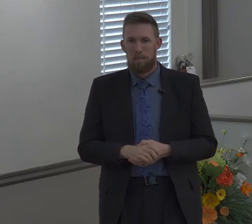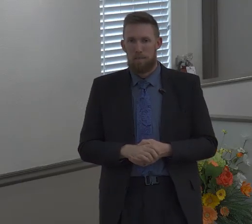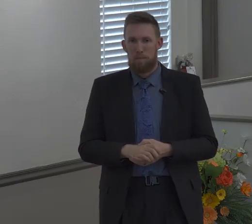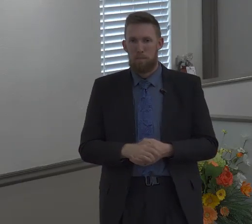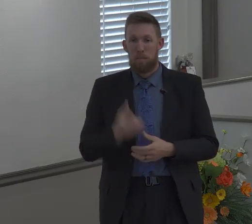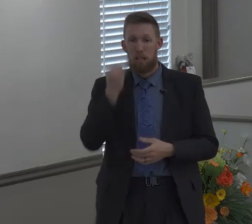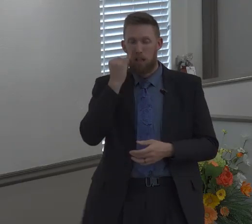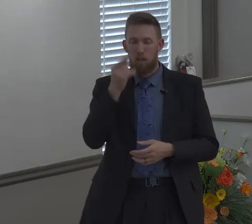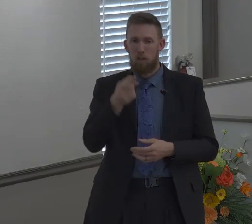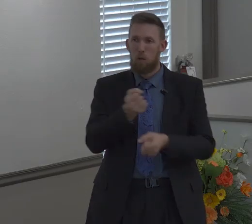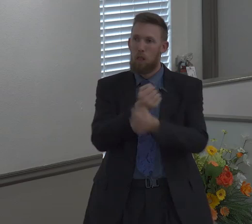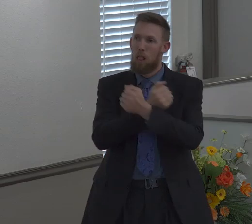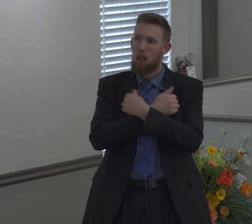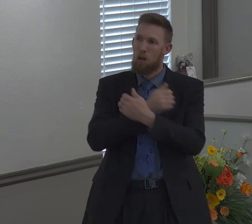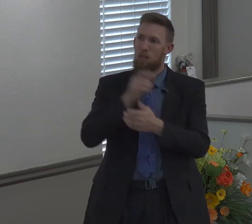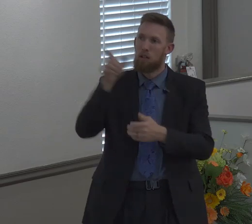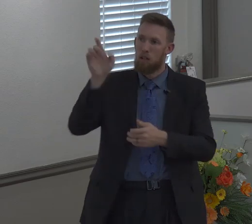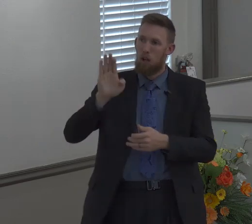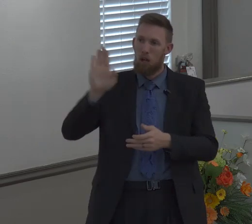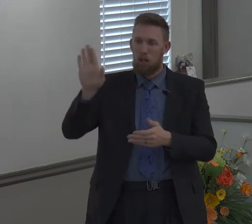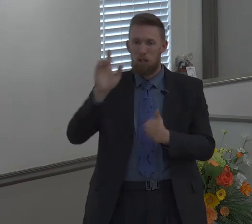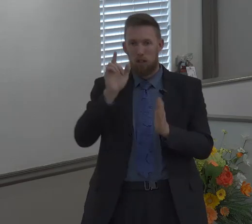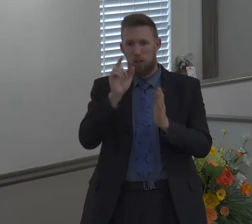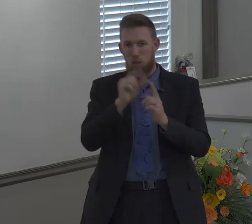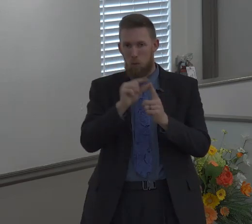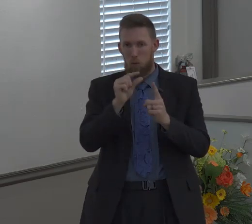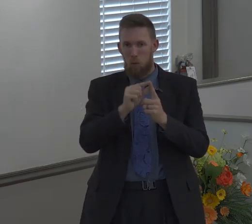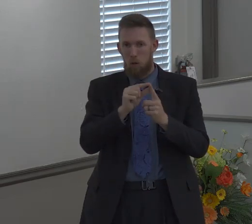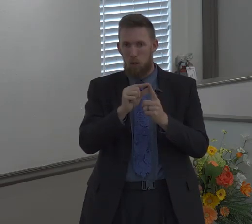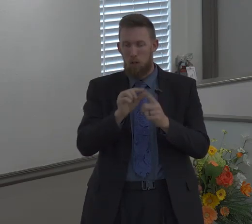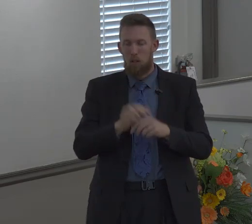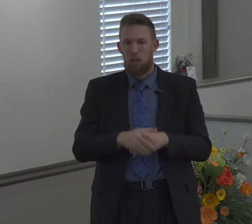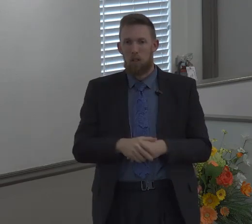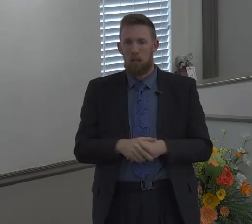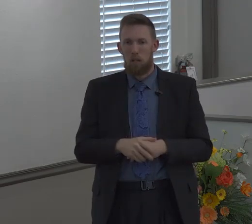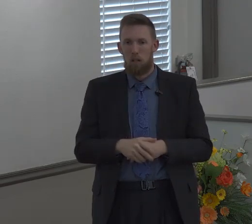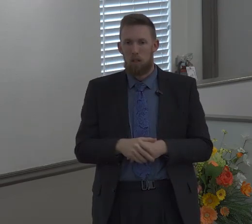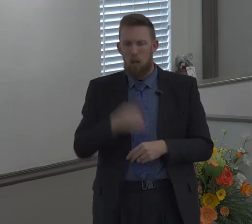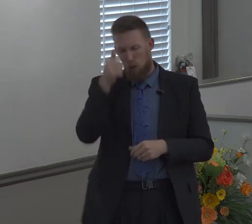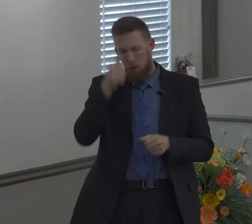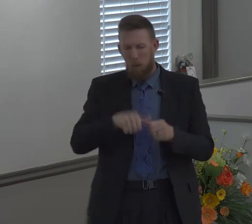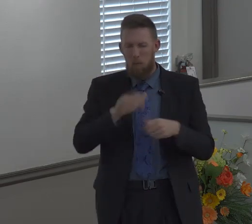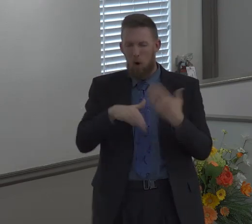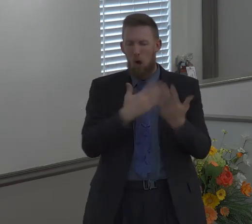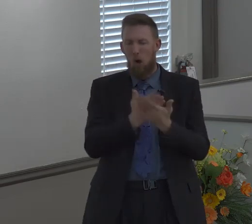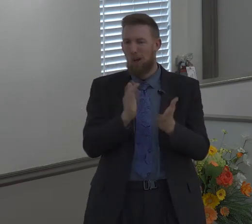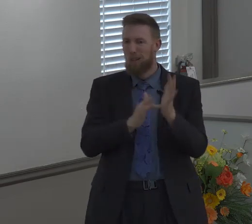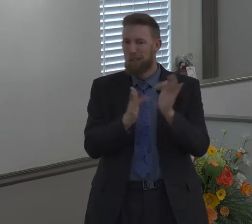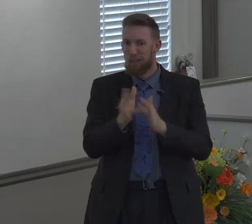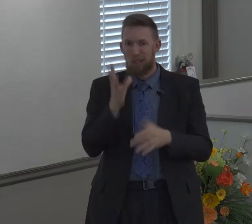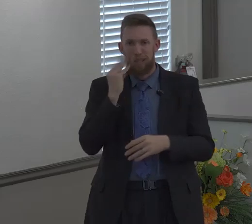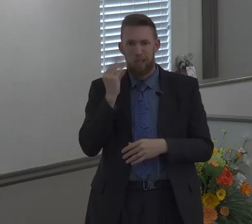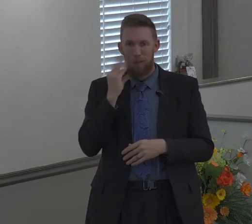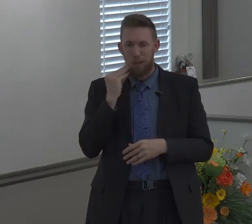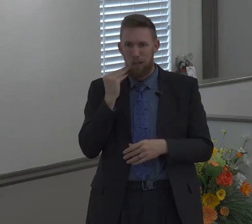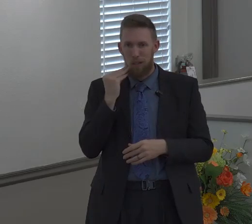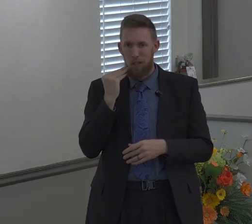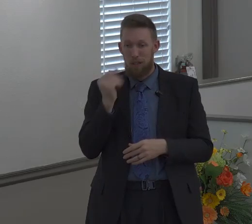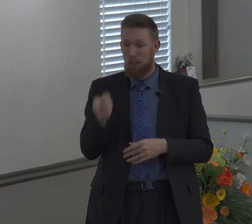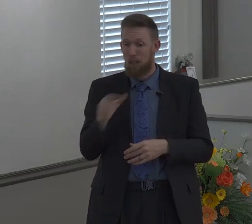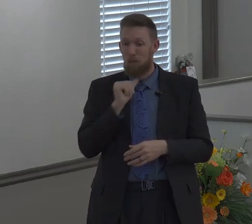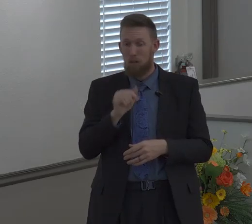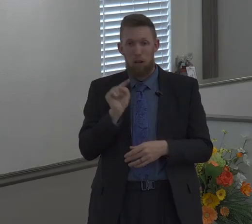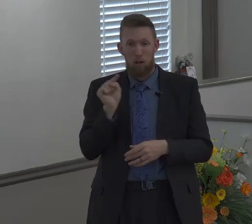form. That is, if you love God's Word. Because you know what Jesus went through. And